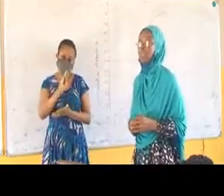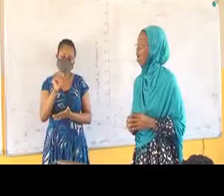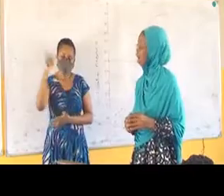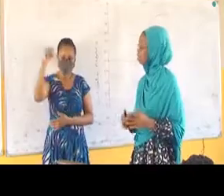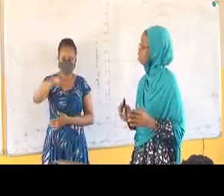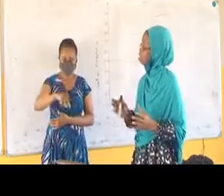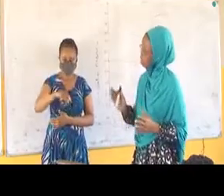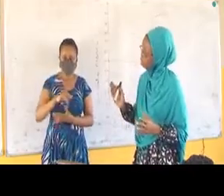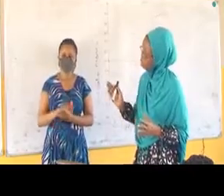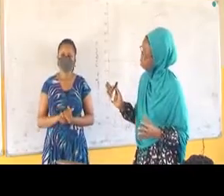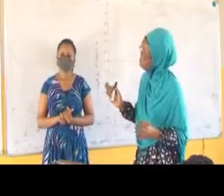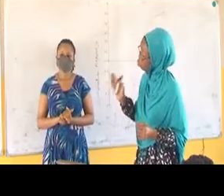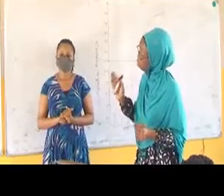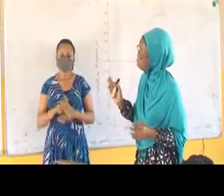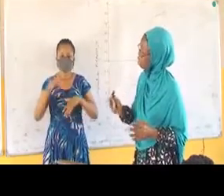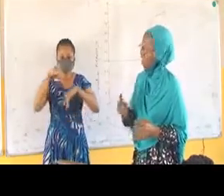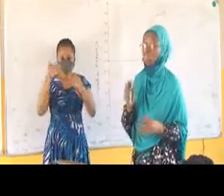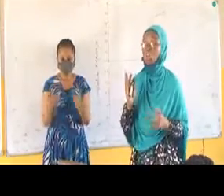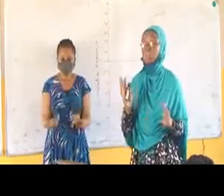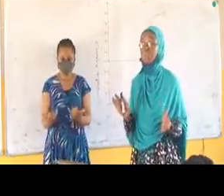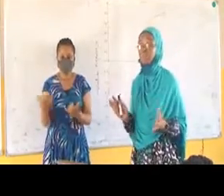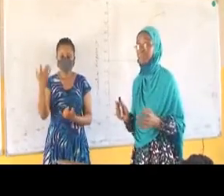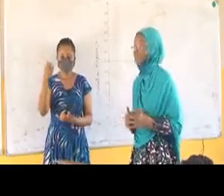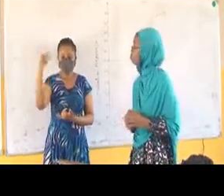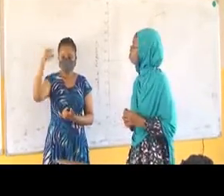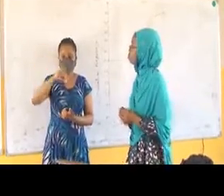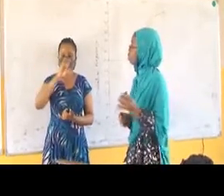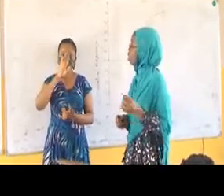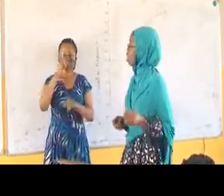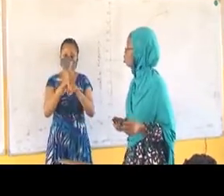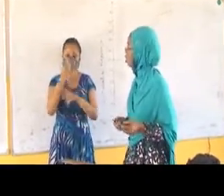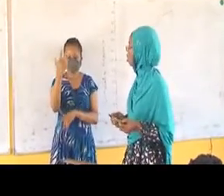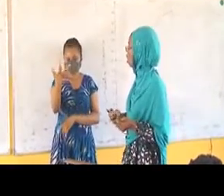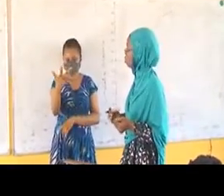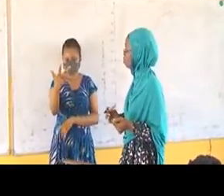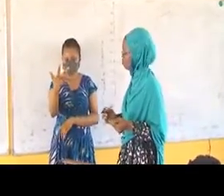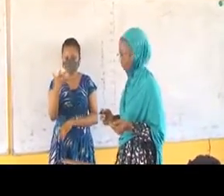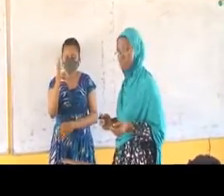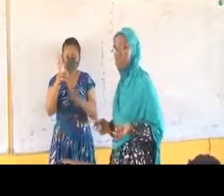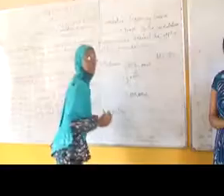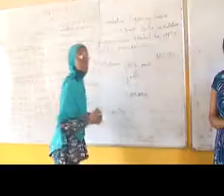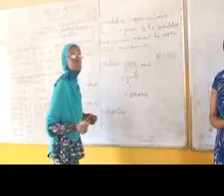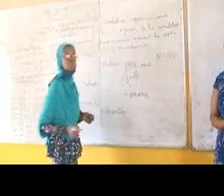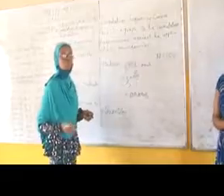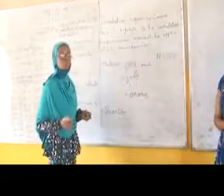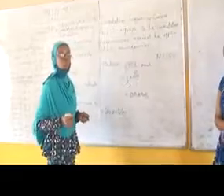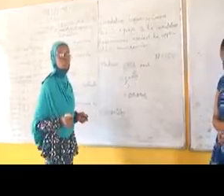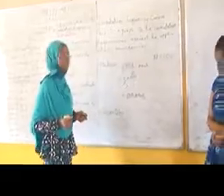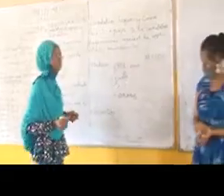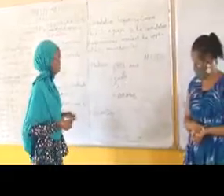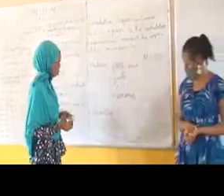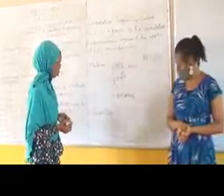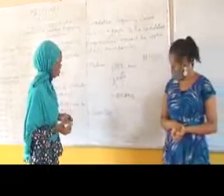quartiles. And at this stage, the quartiles are just 3. Assuming we have